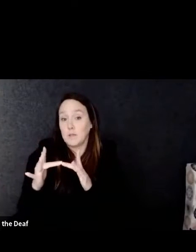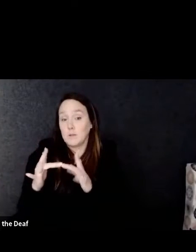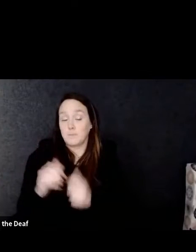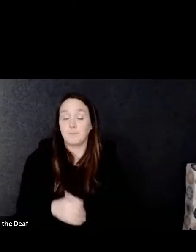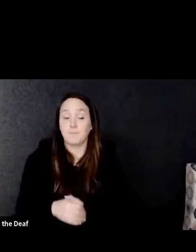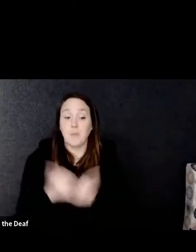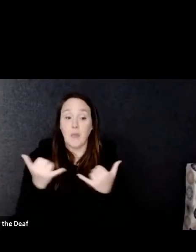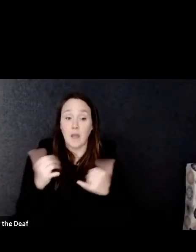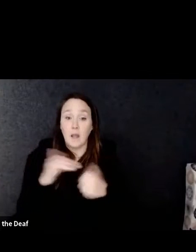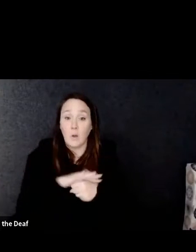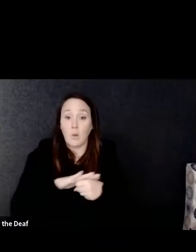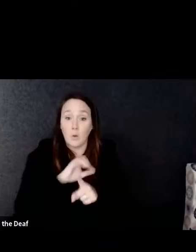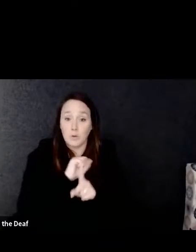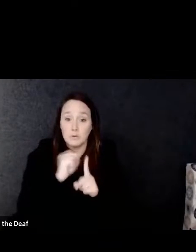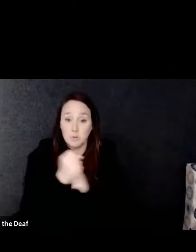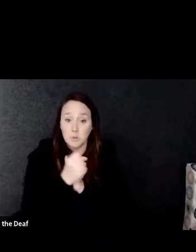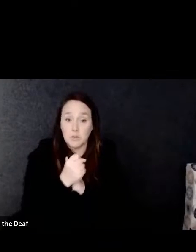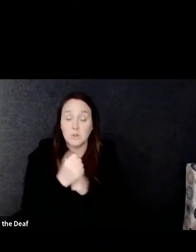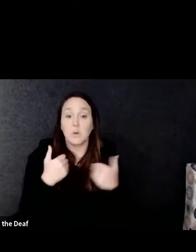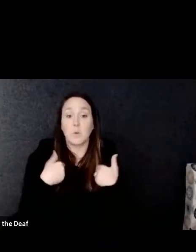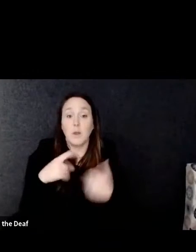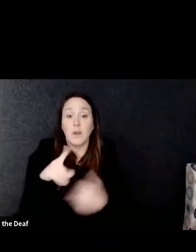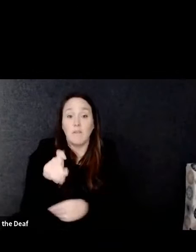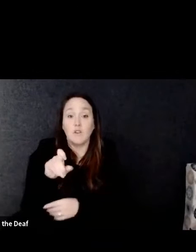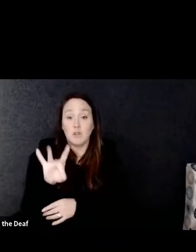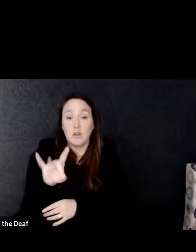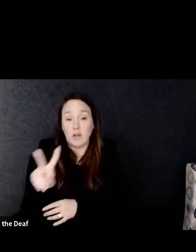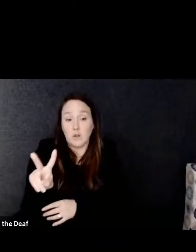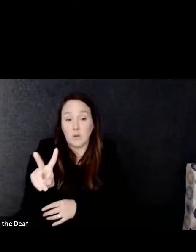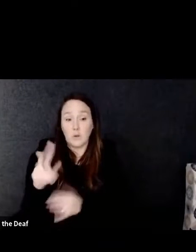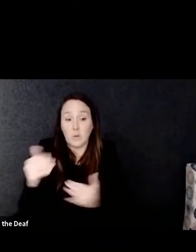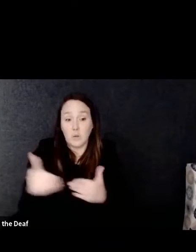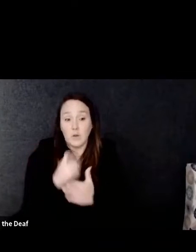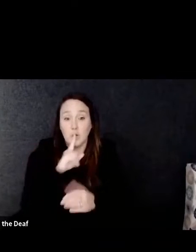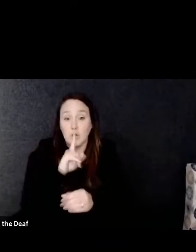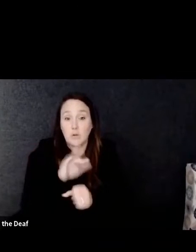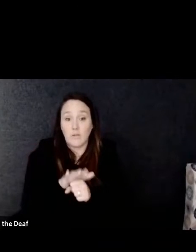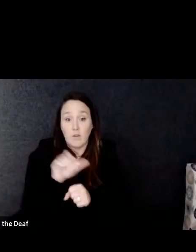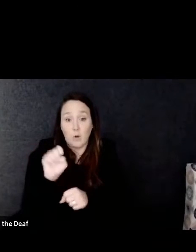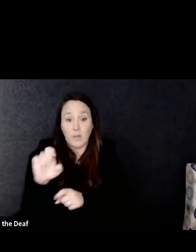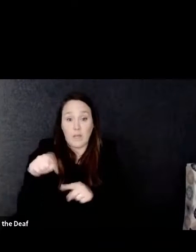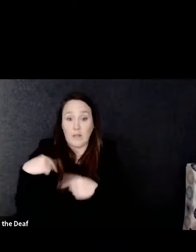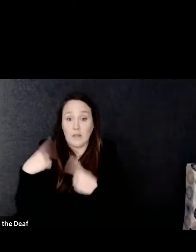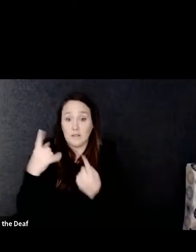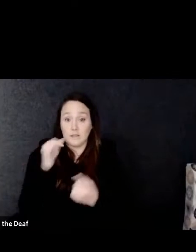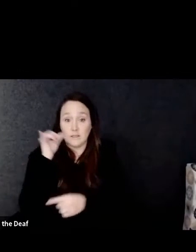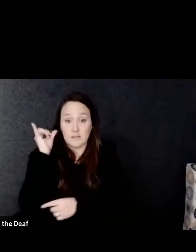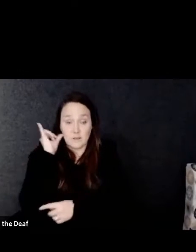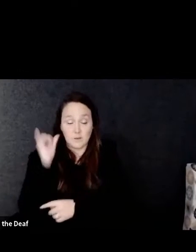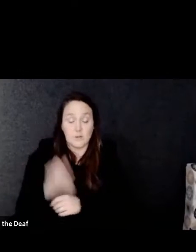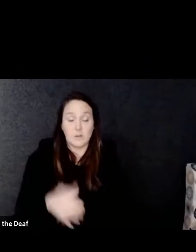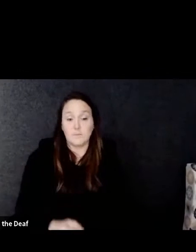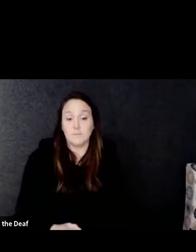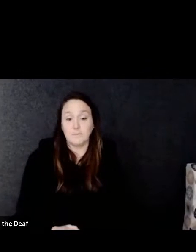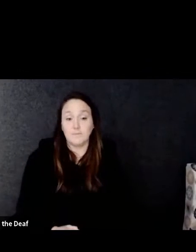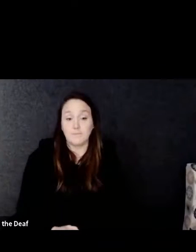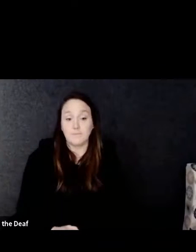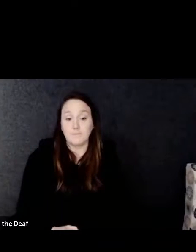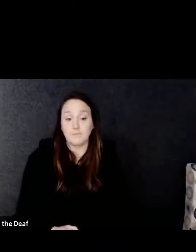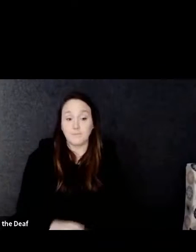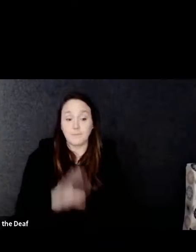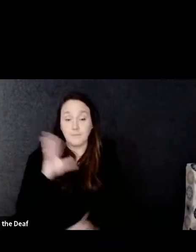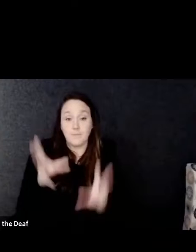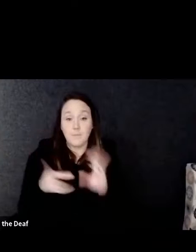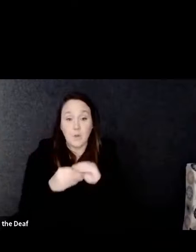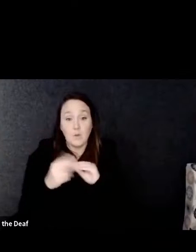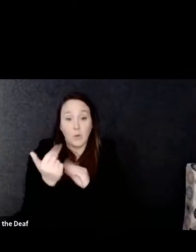local situation. We have 182 new confirmed cases since yesterday's report, giving us